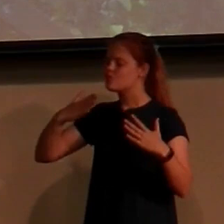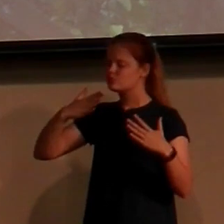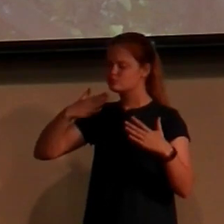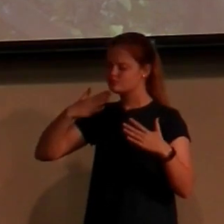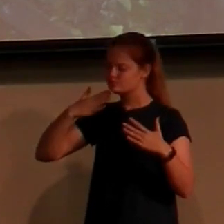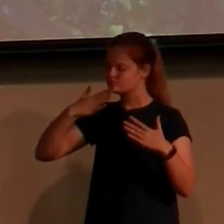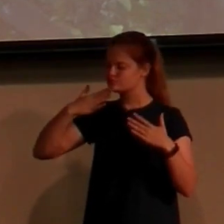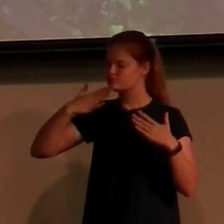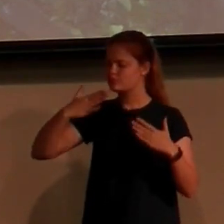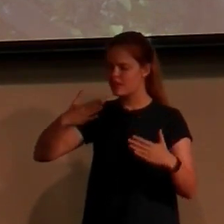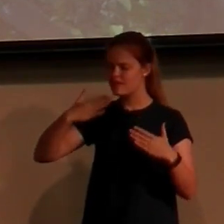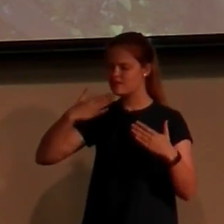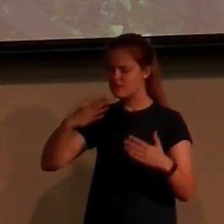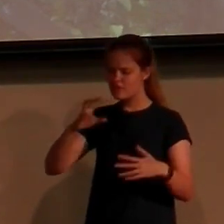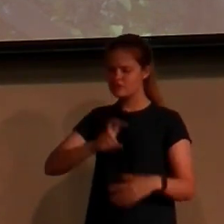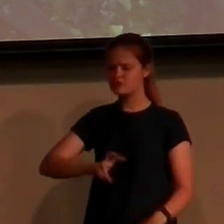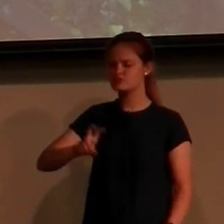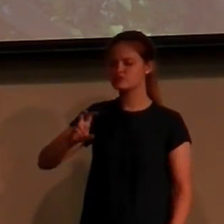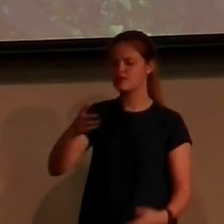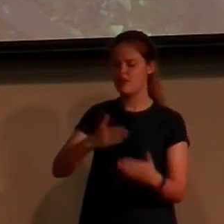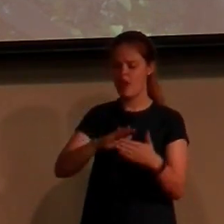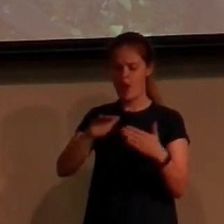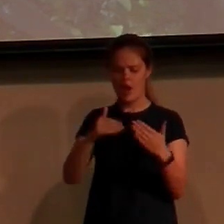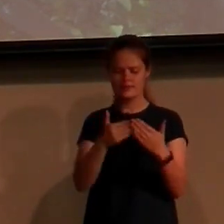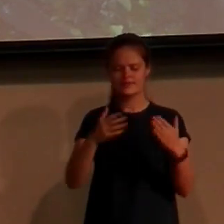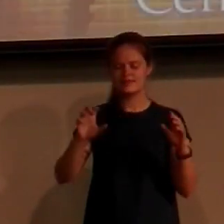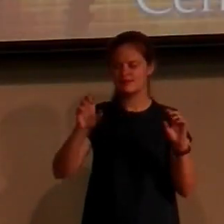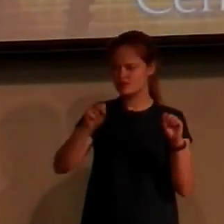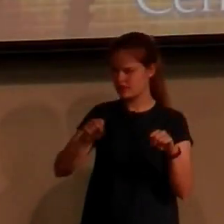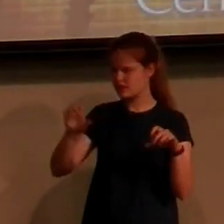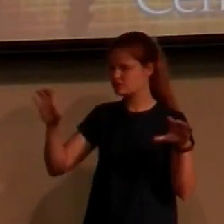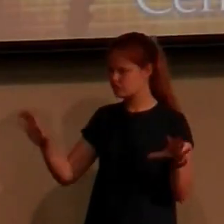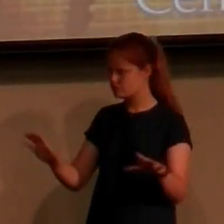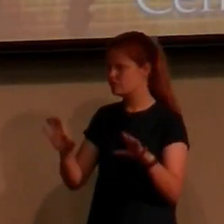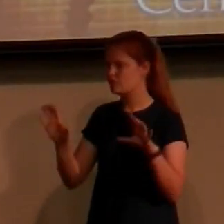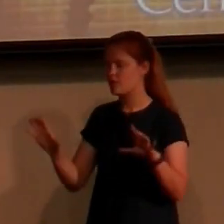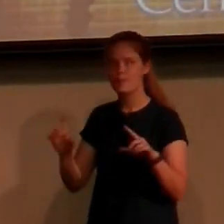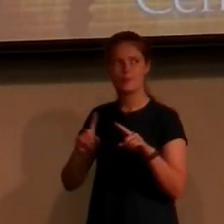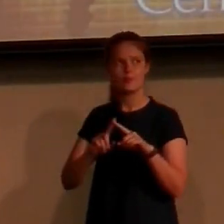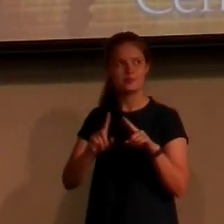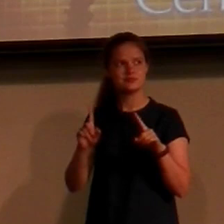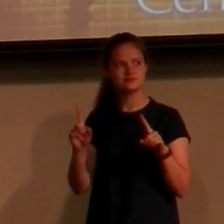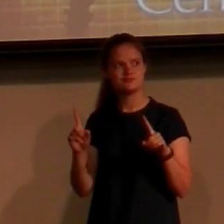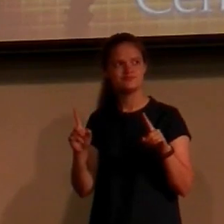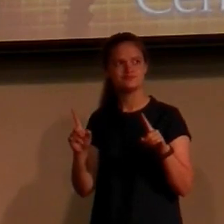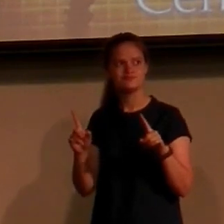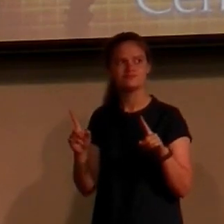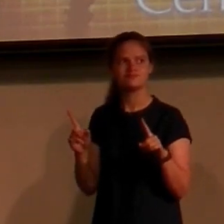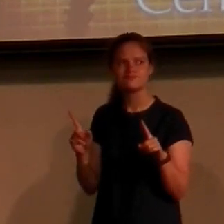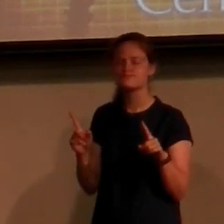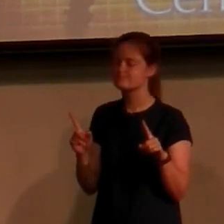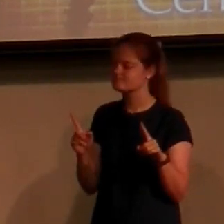trip, for all the things that we were able to do. But